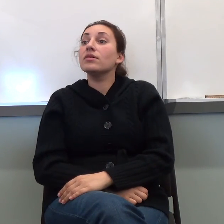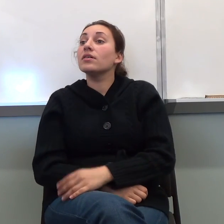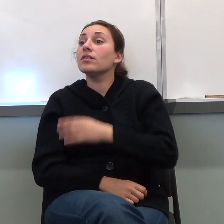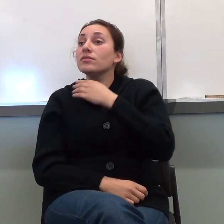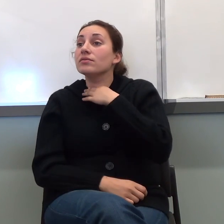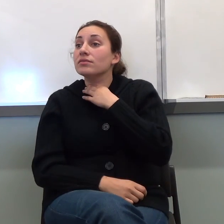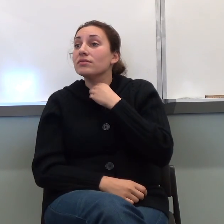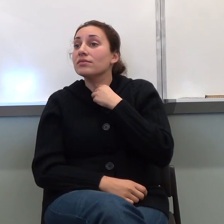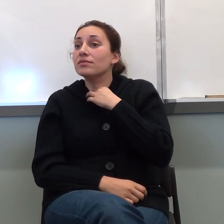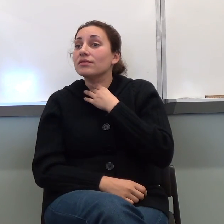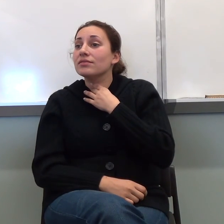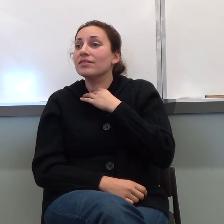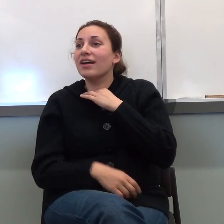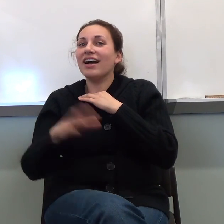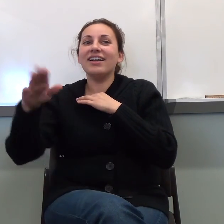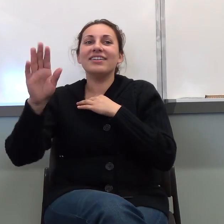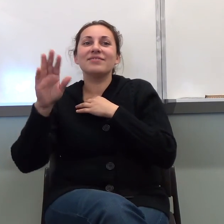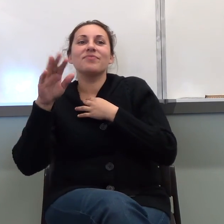I want a refund.